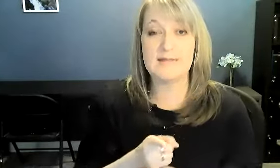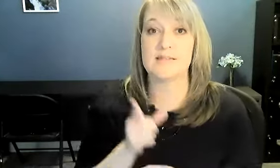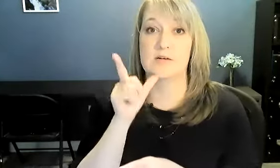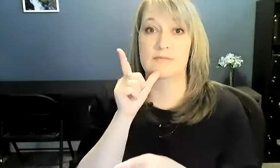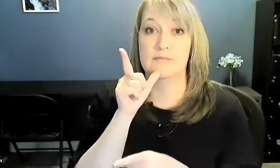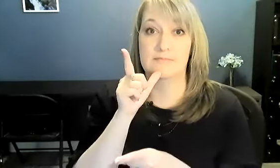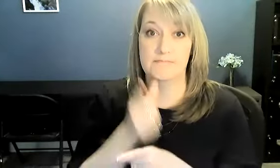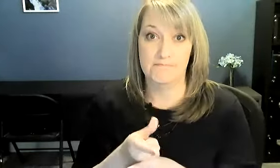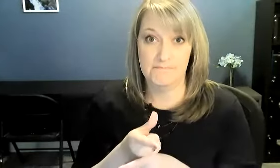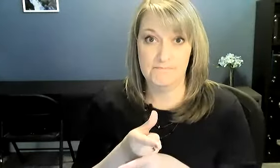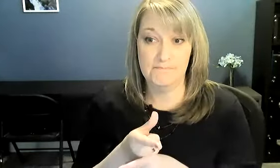sister.